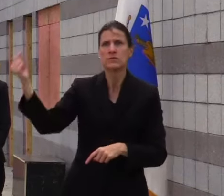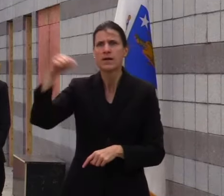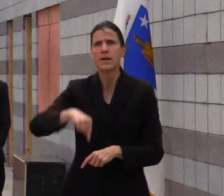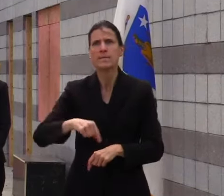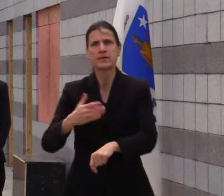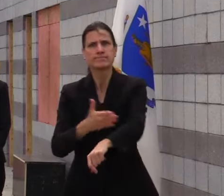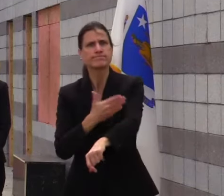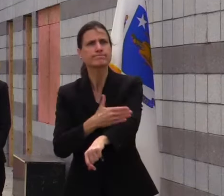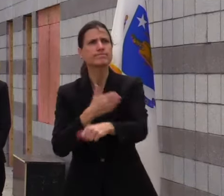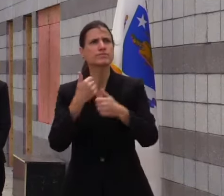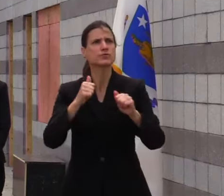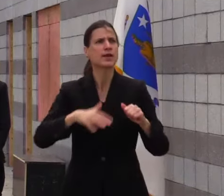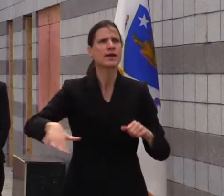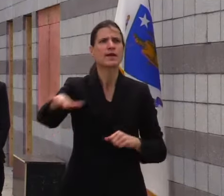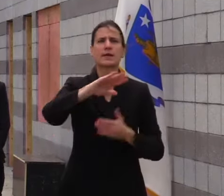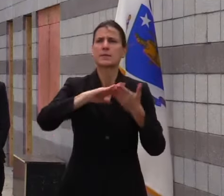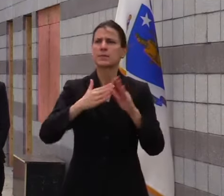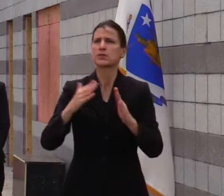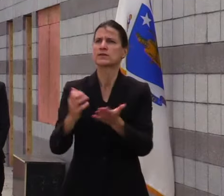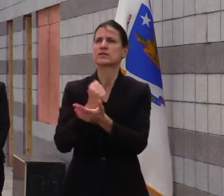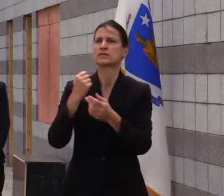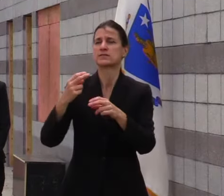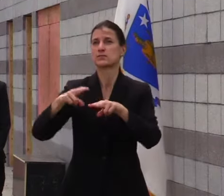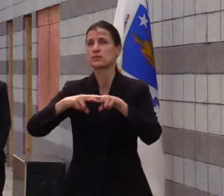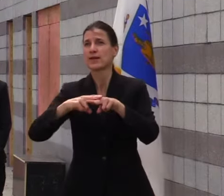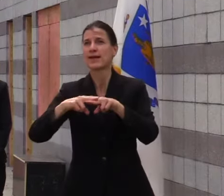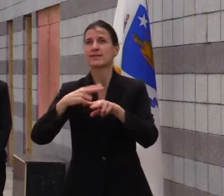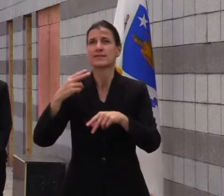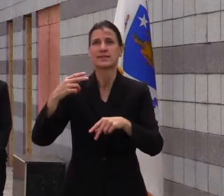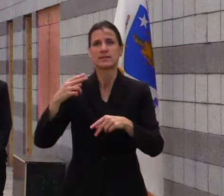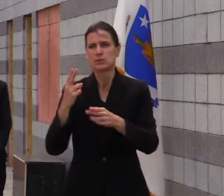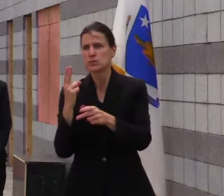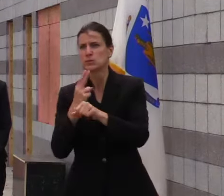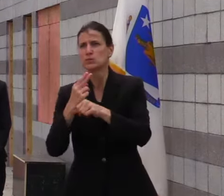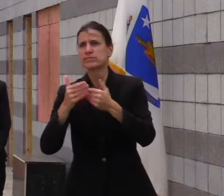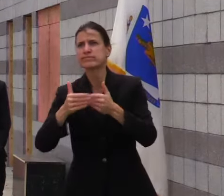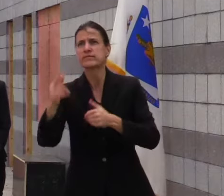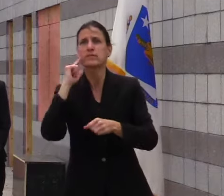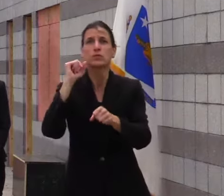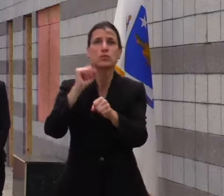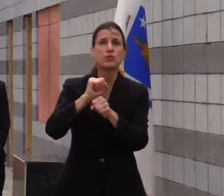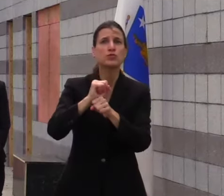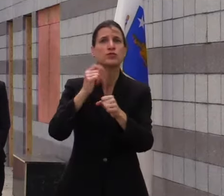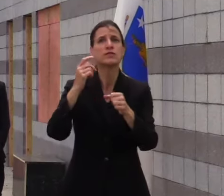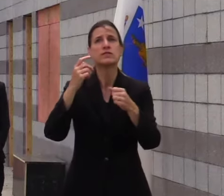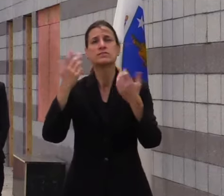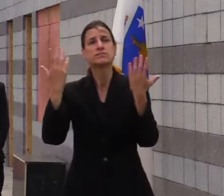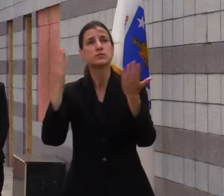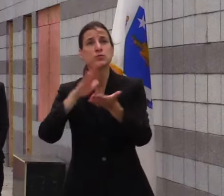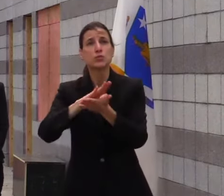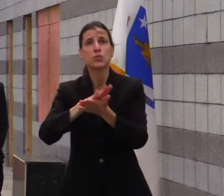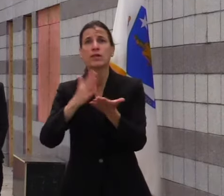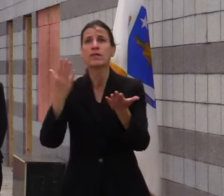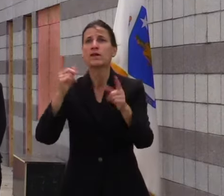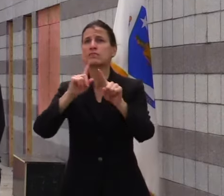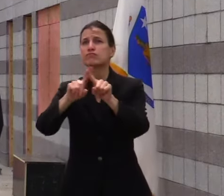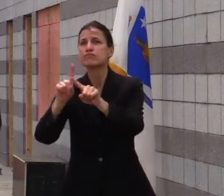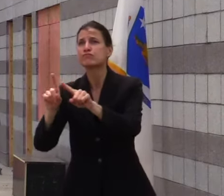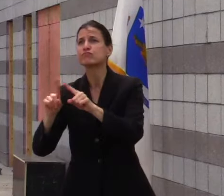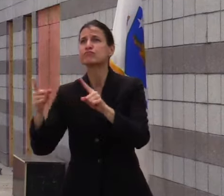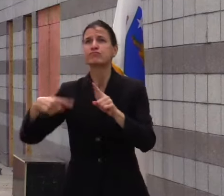most congested parts of the eastern seaboard, it will increase access to education, housing, and job